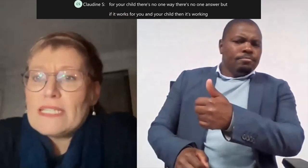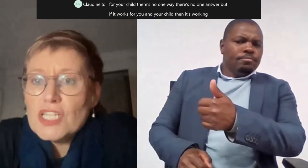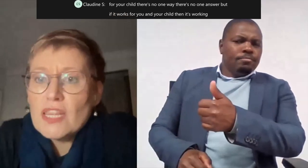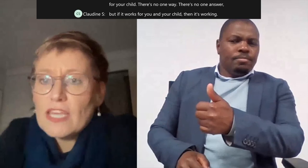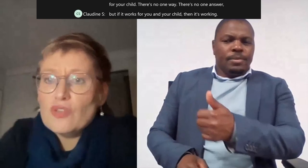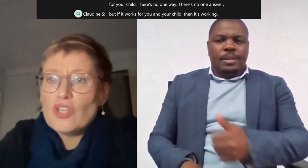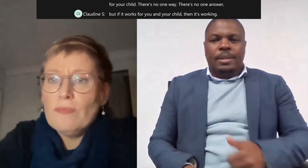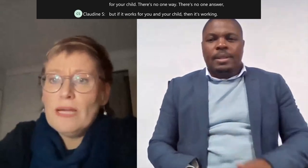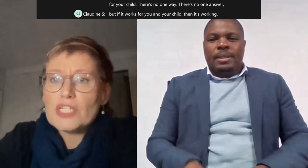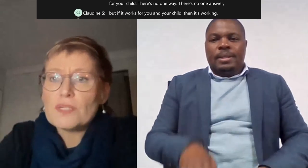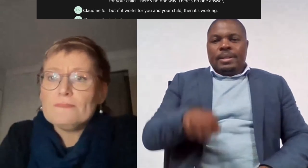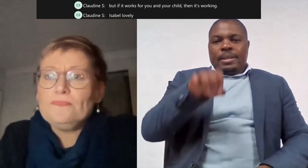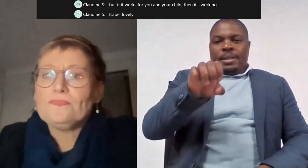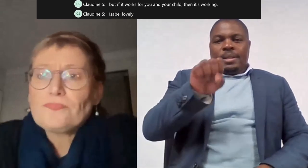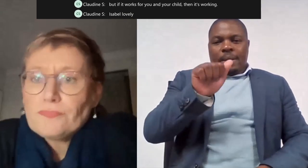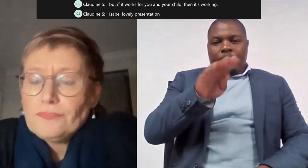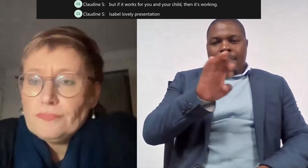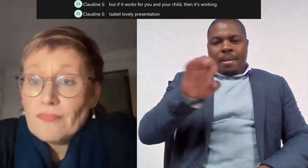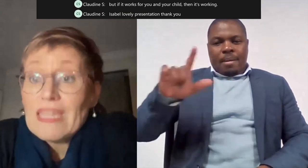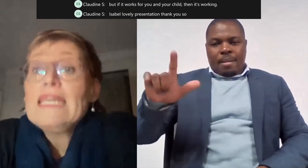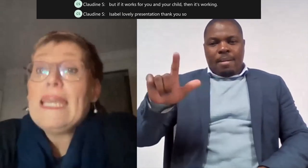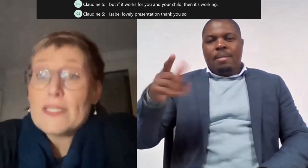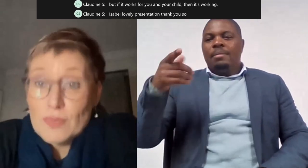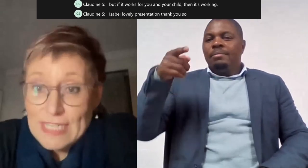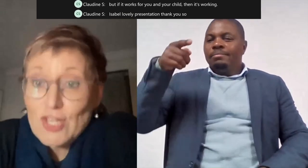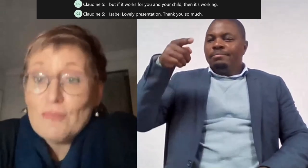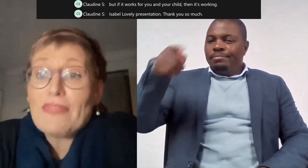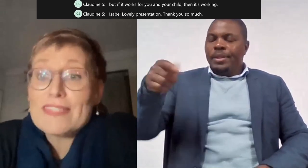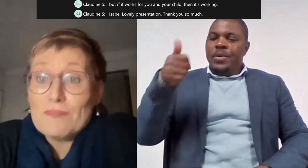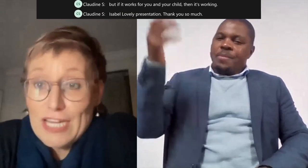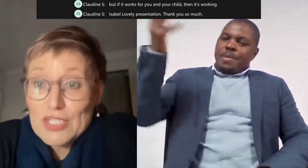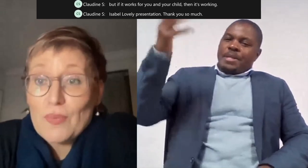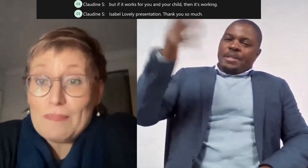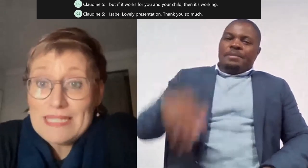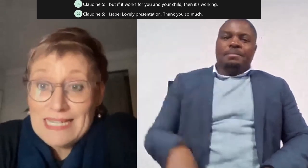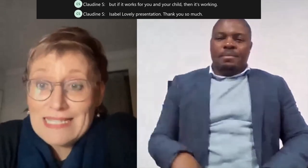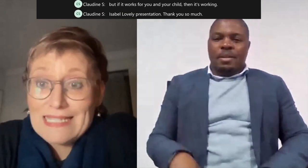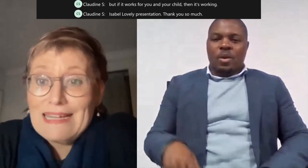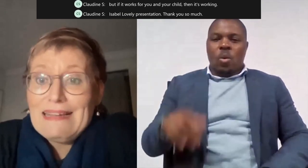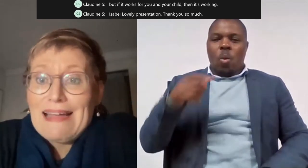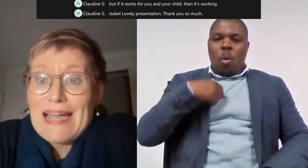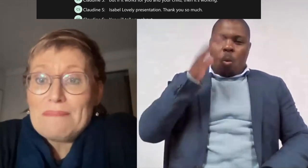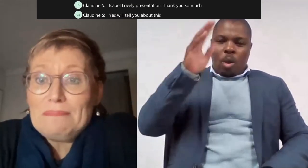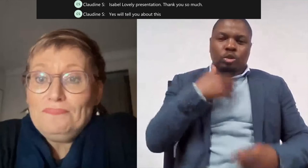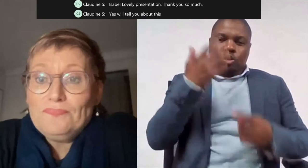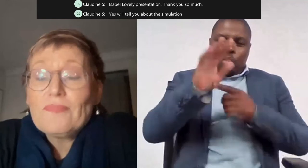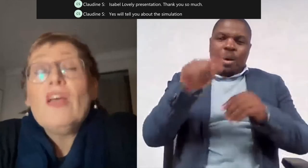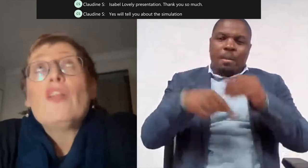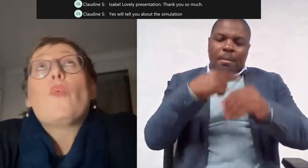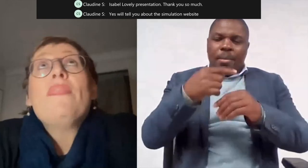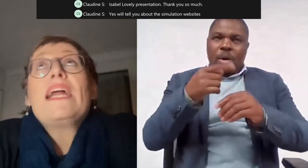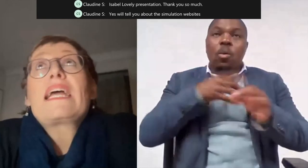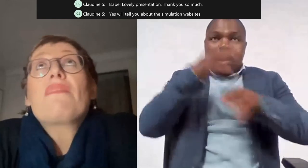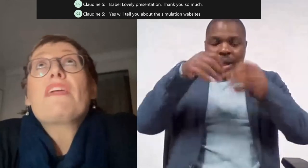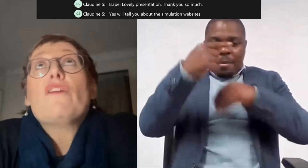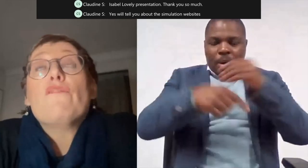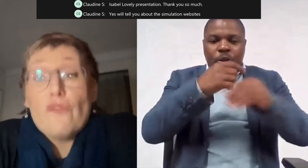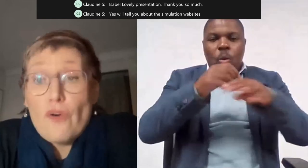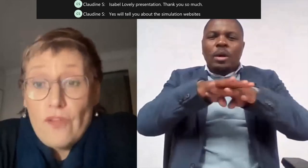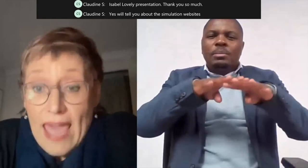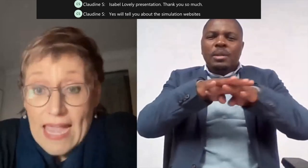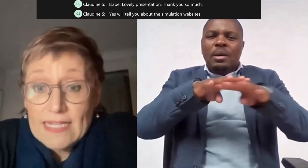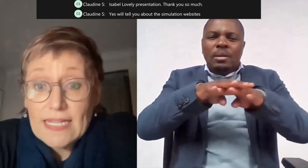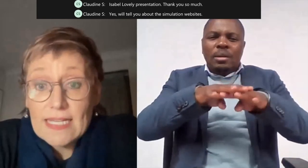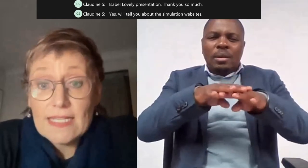lovely presentation. Thank you so much. Yes, we'll tell you about the simulation websites. The one that I can think